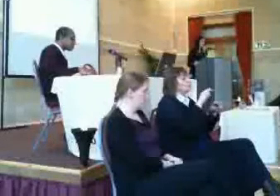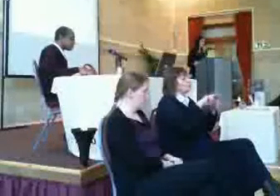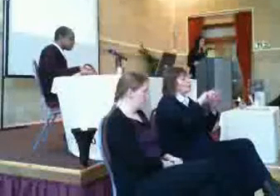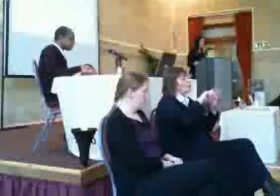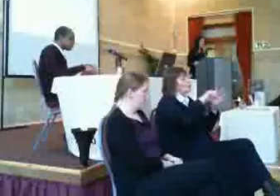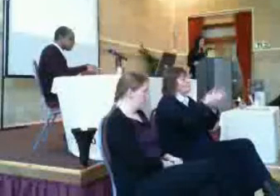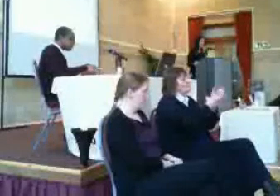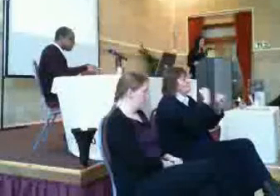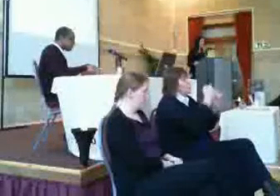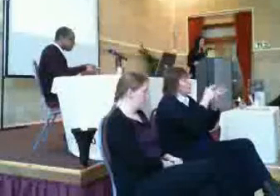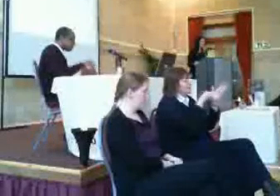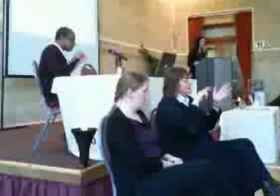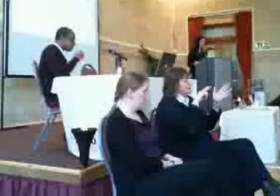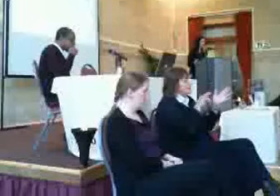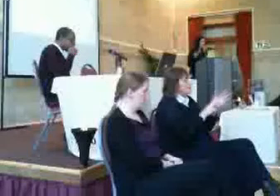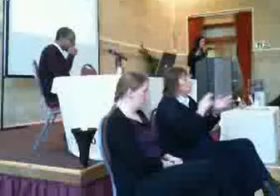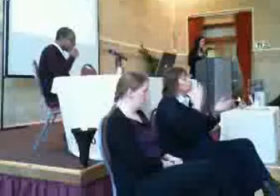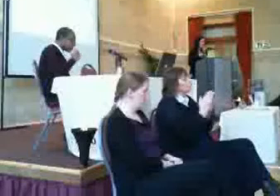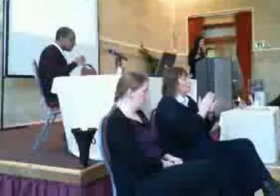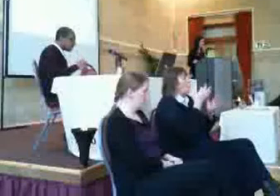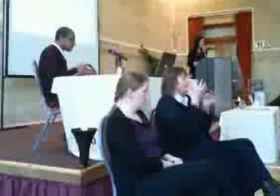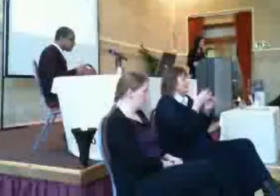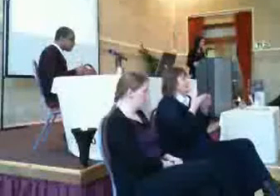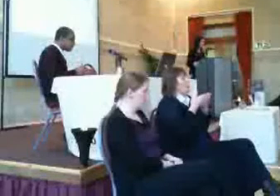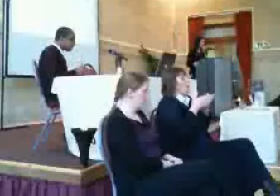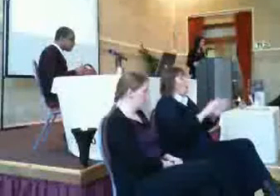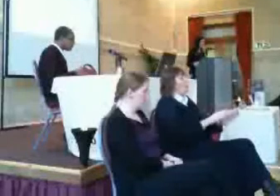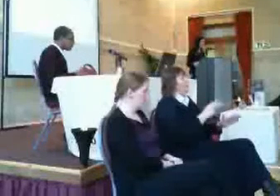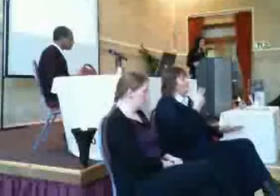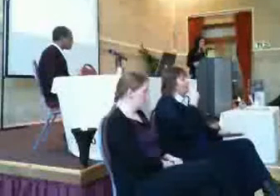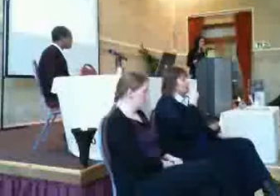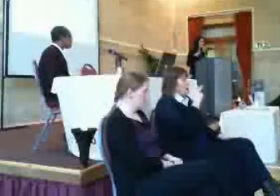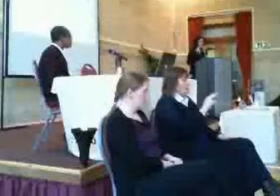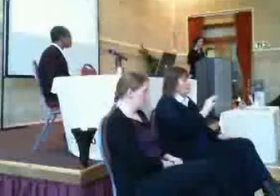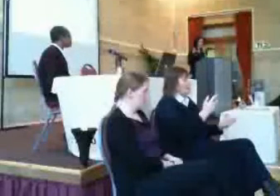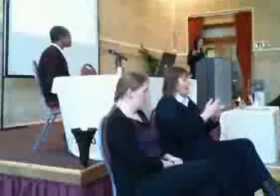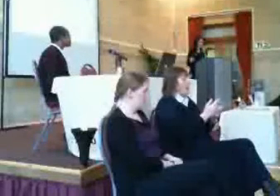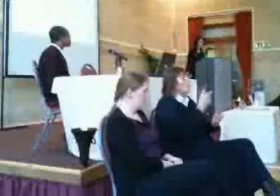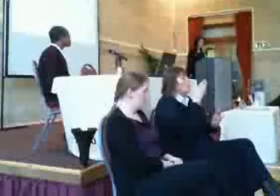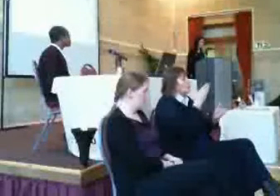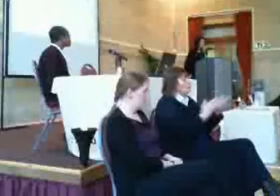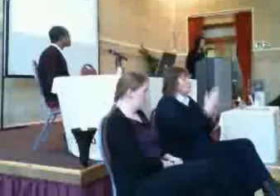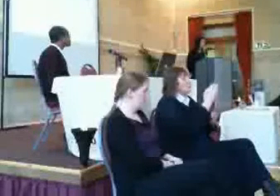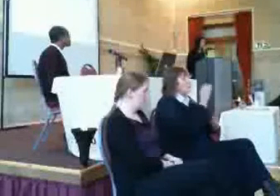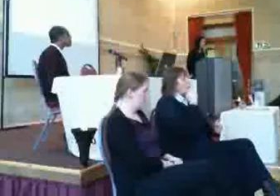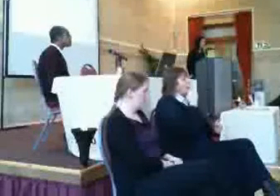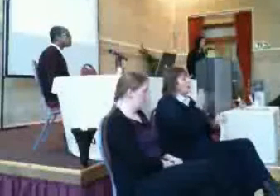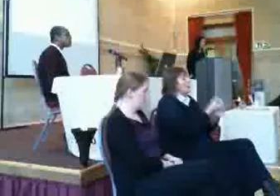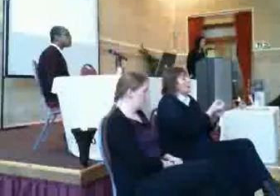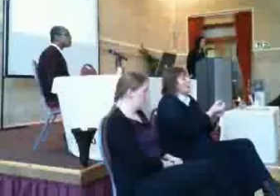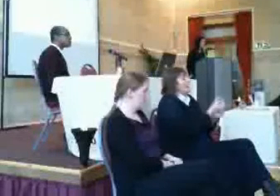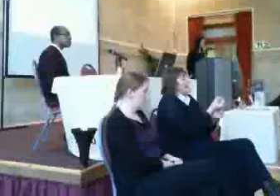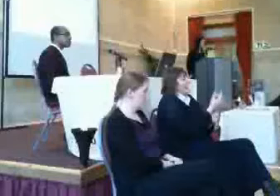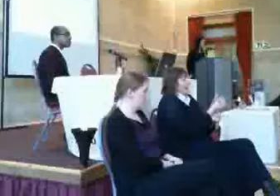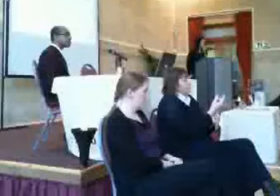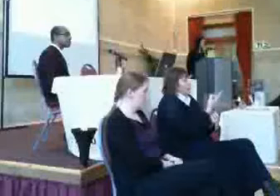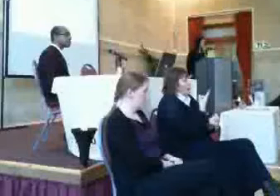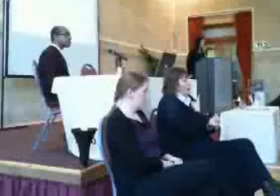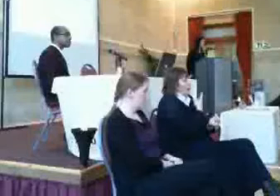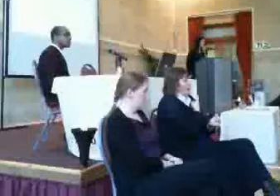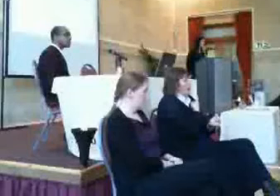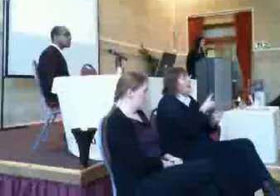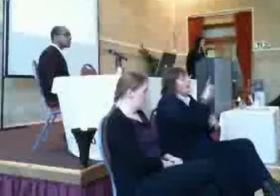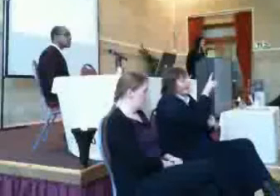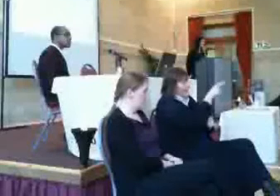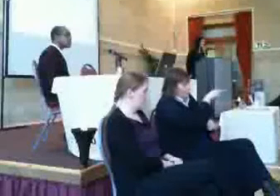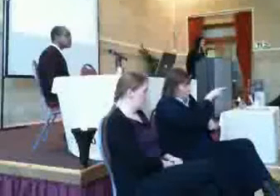to officially open this afternoon, I'm going to light a candle, and you all will have the opportunity to light a candle